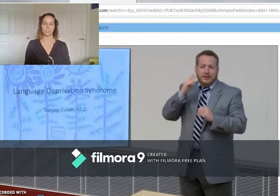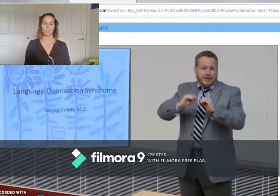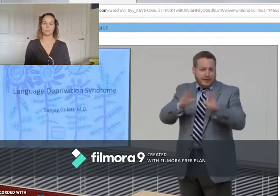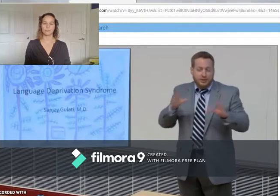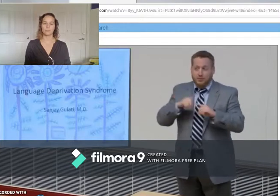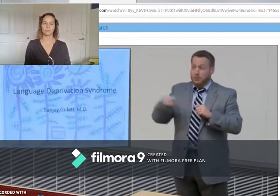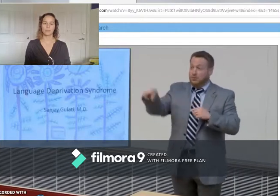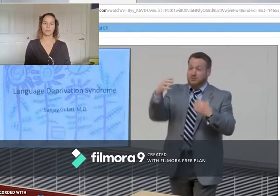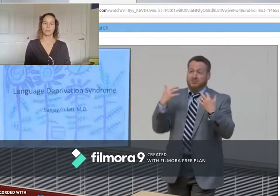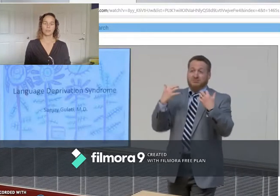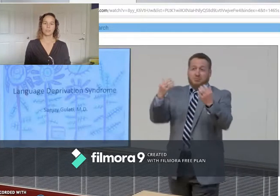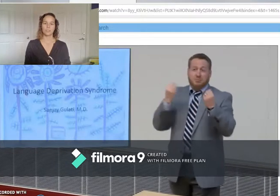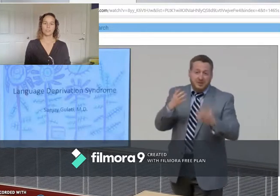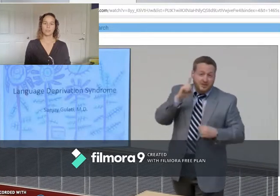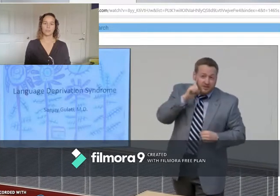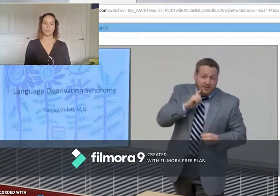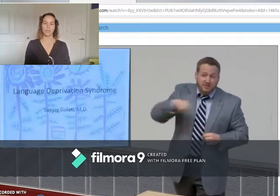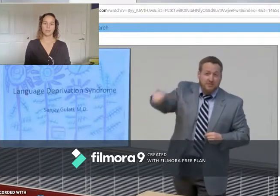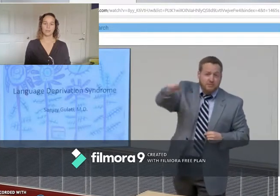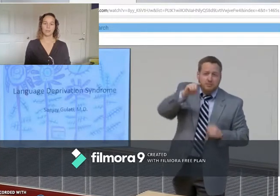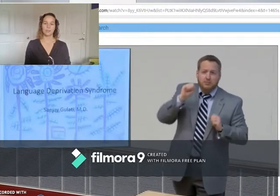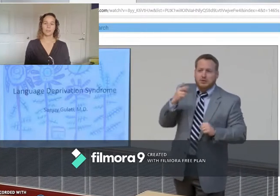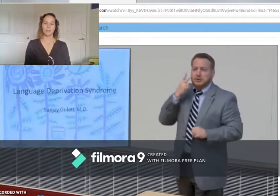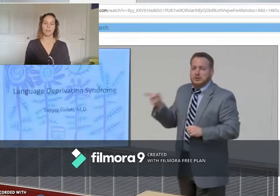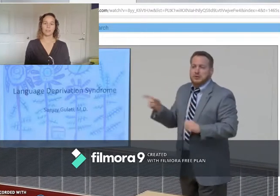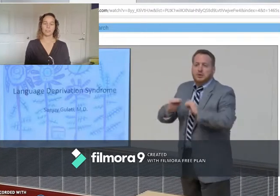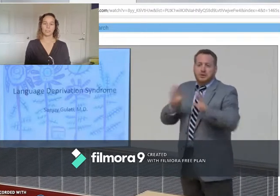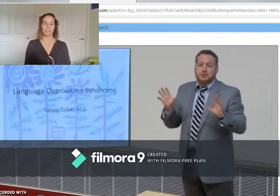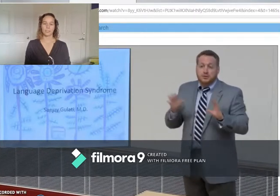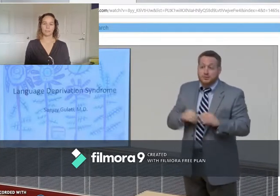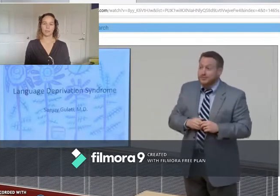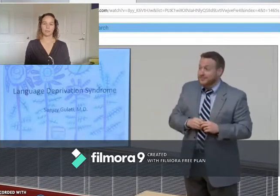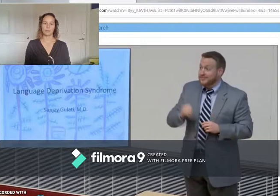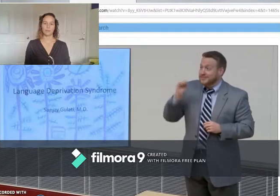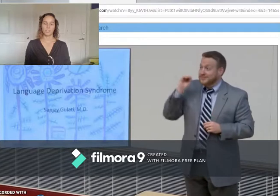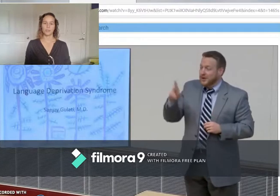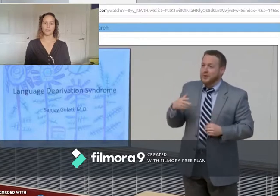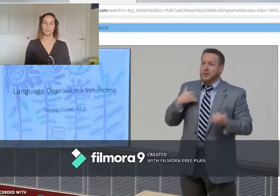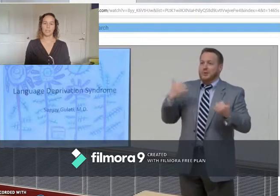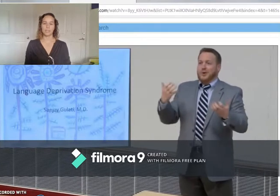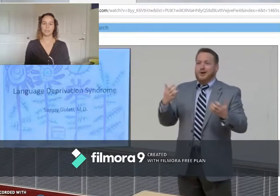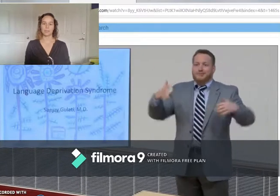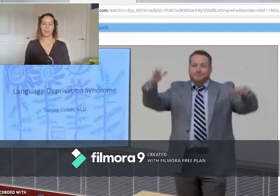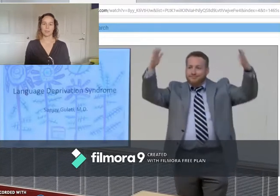she will speak the answer. This is so that for the live stream, everything is clear for anybody watching